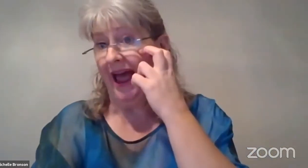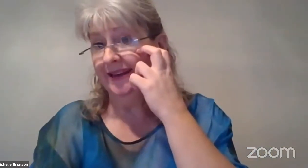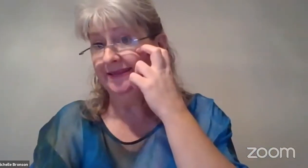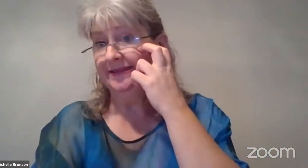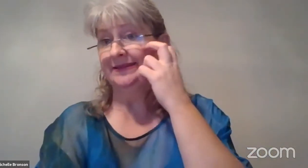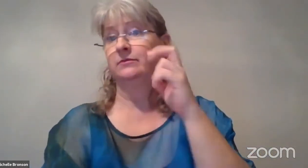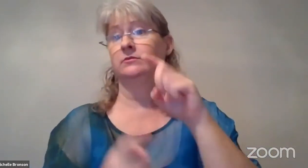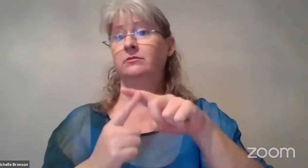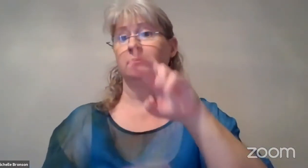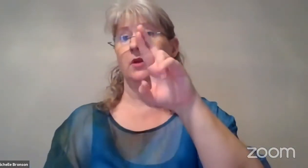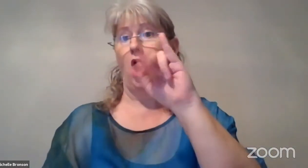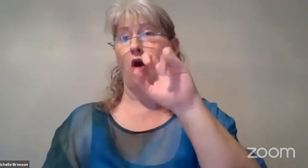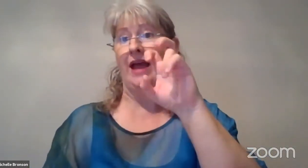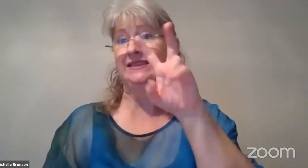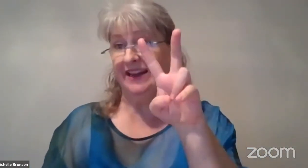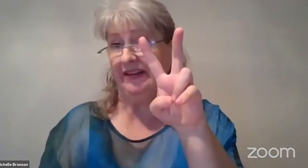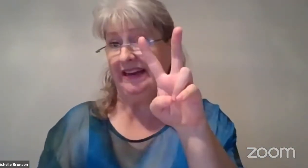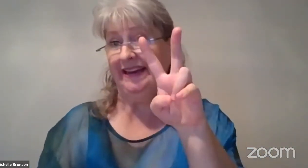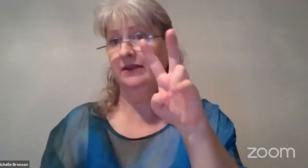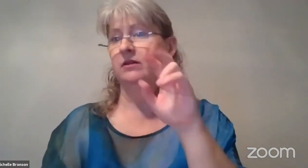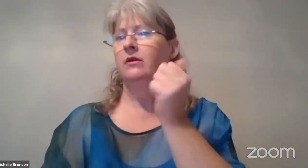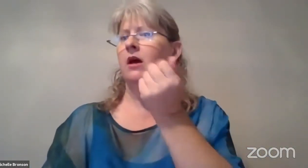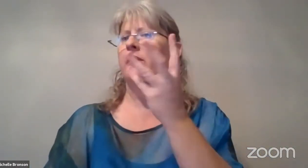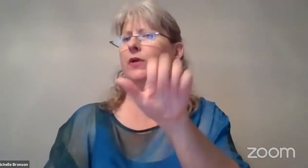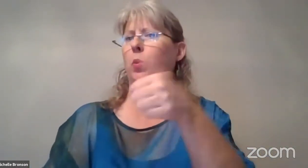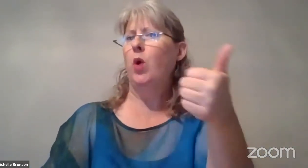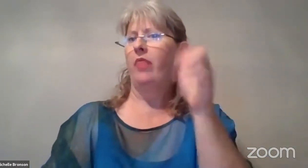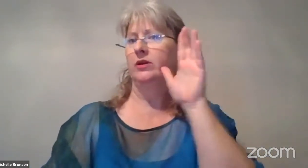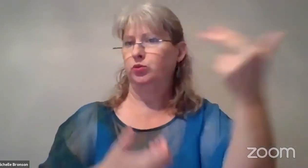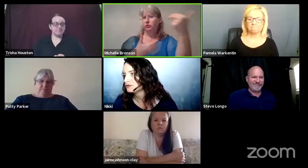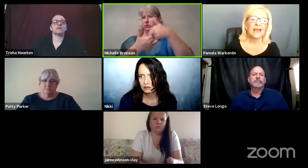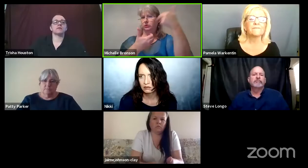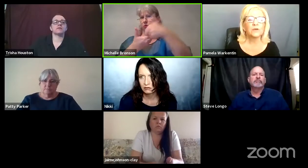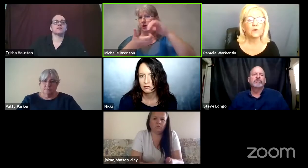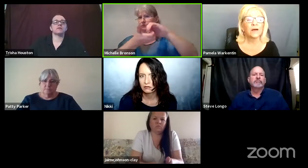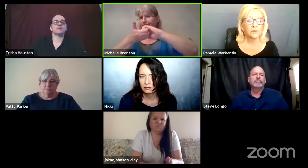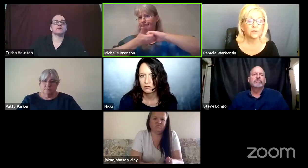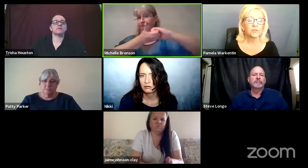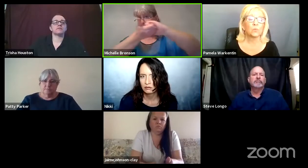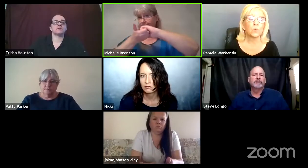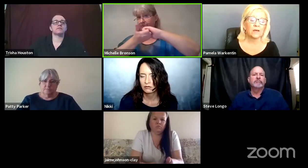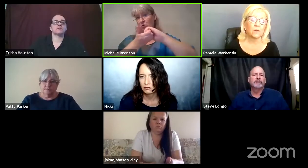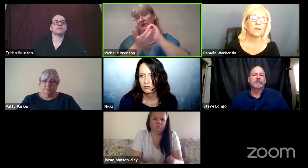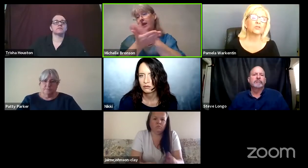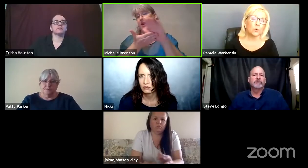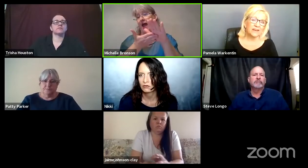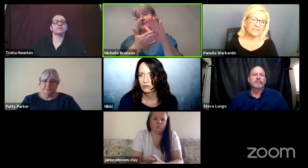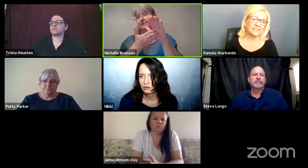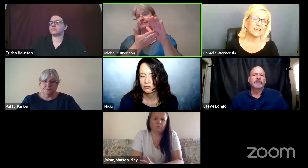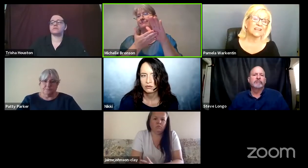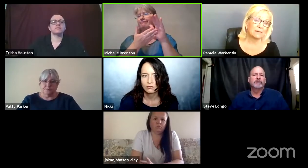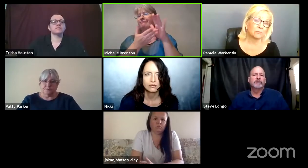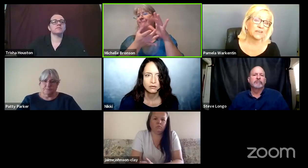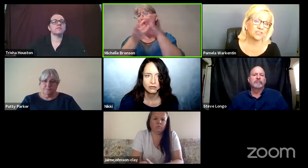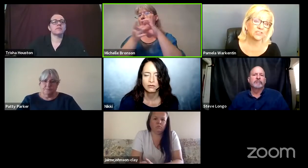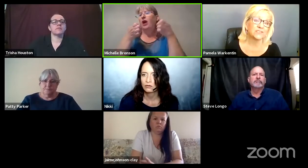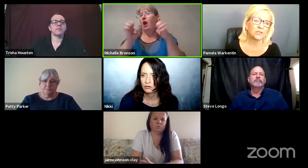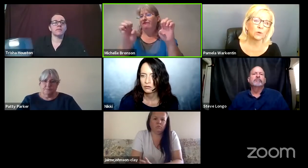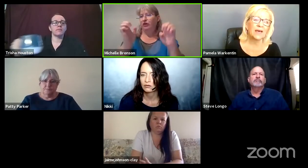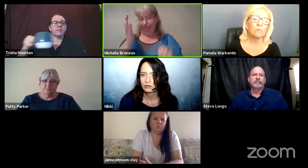The Valley Center for the Blind, RICV, again, and a few others will join us in collaboration. So that